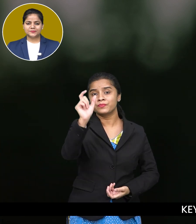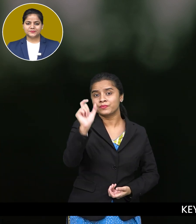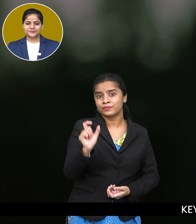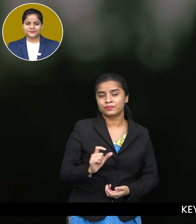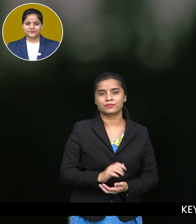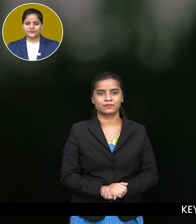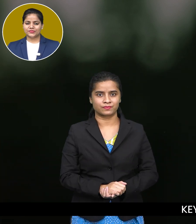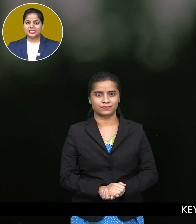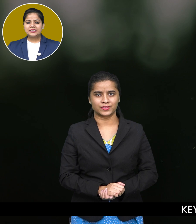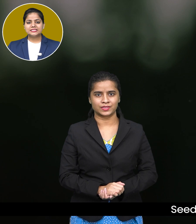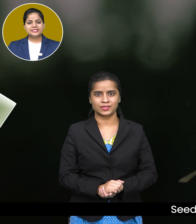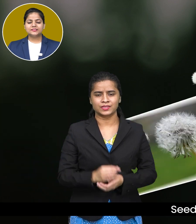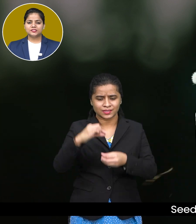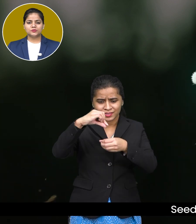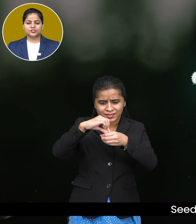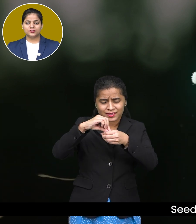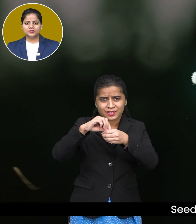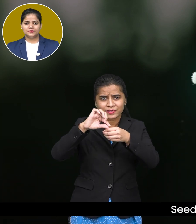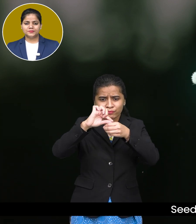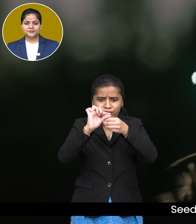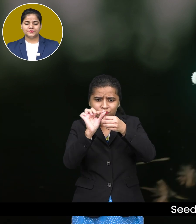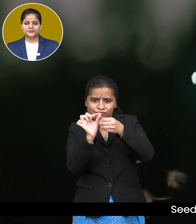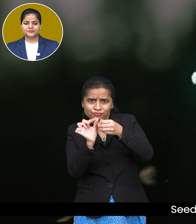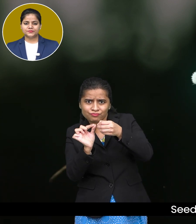Keywords: seed dispersal,